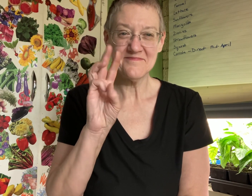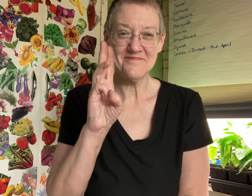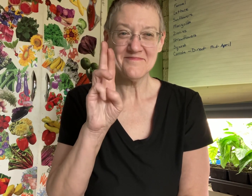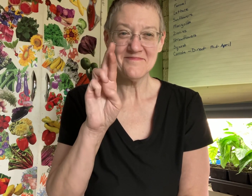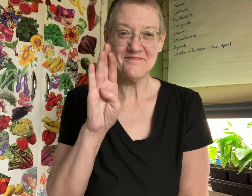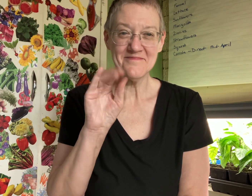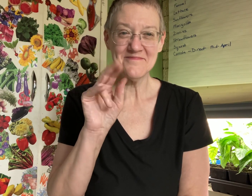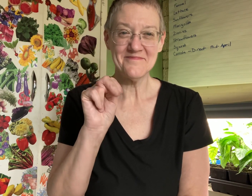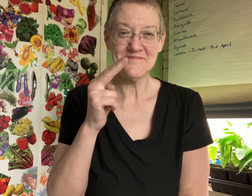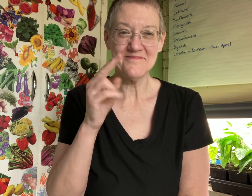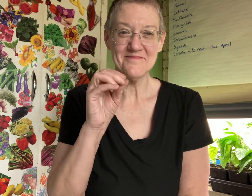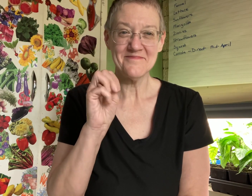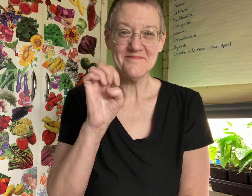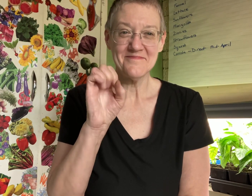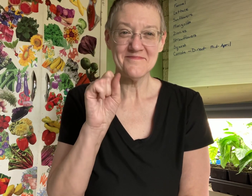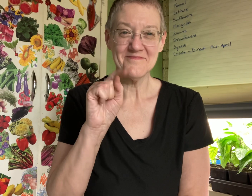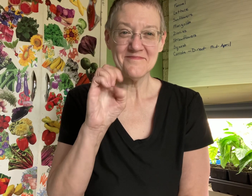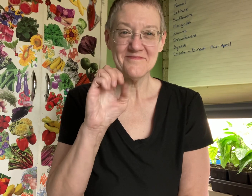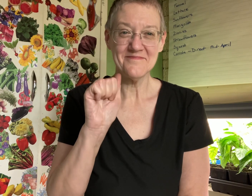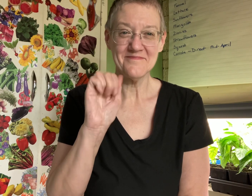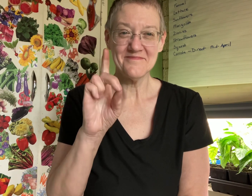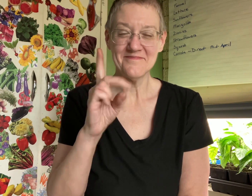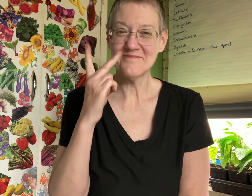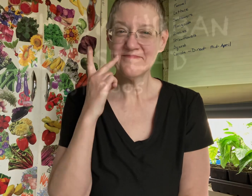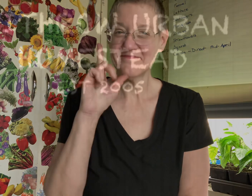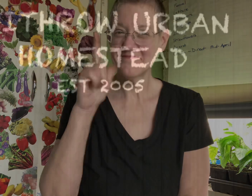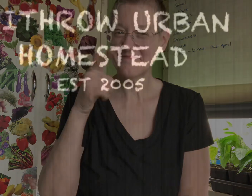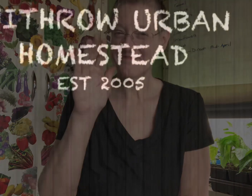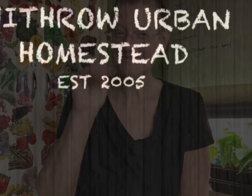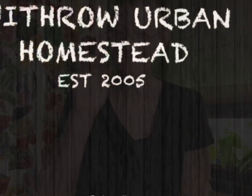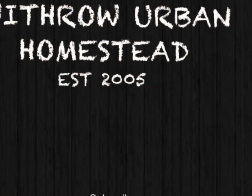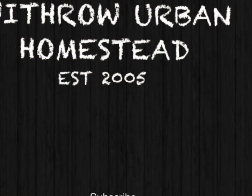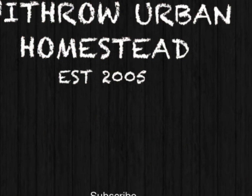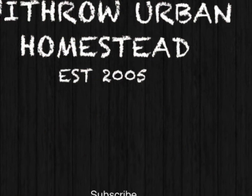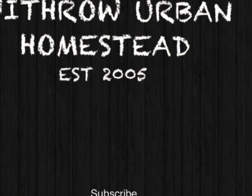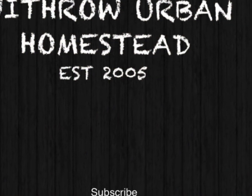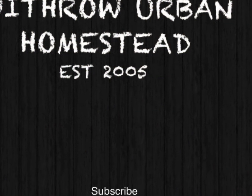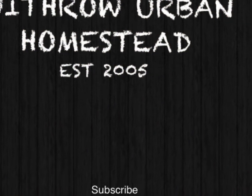Withrow Urban Homestead. See you later. Bye-bye.